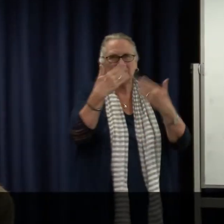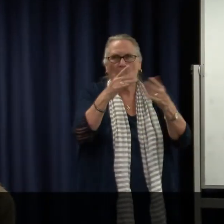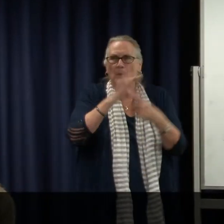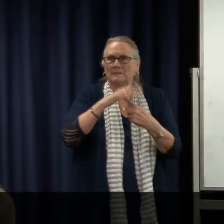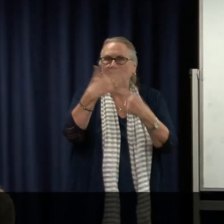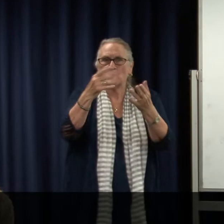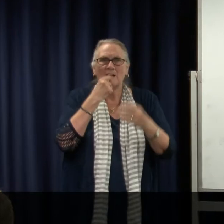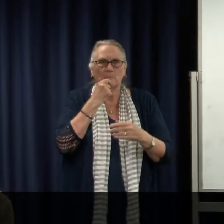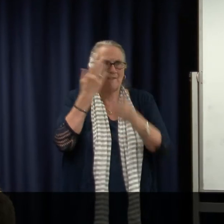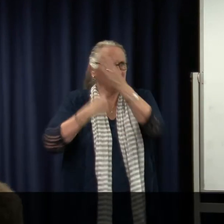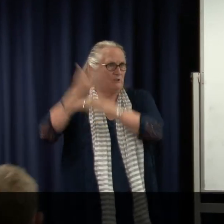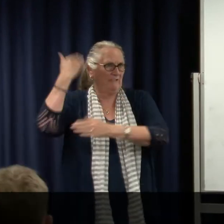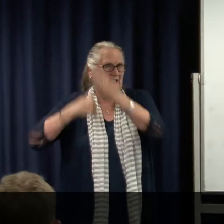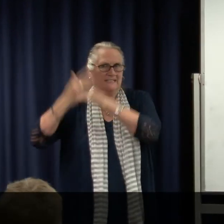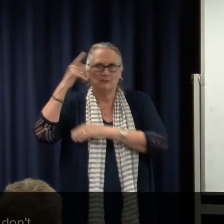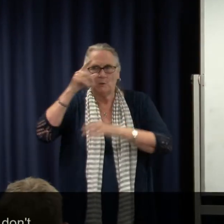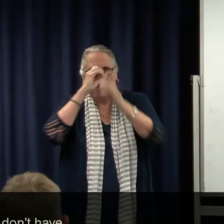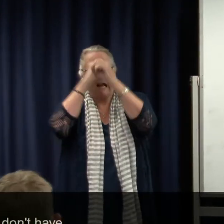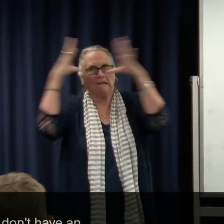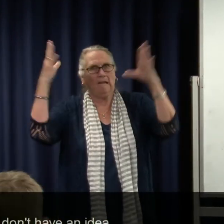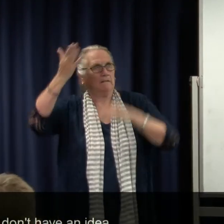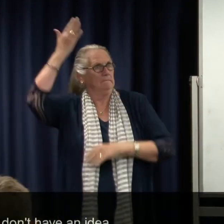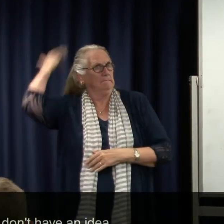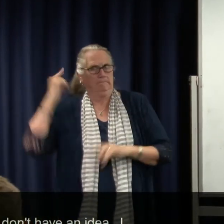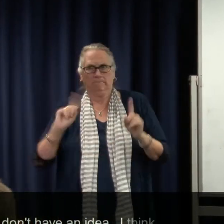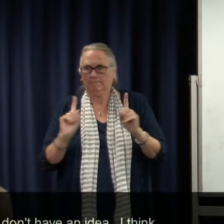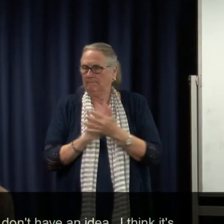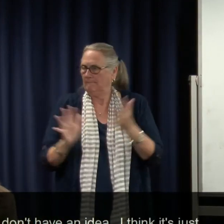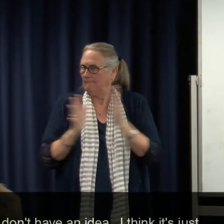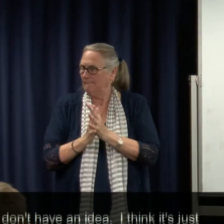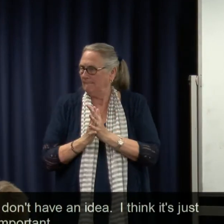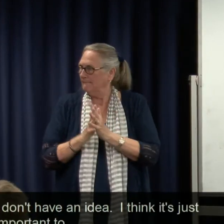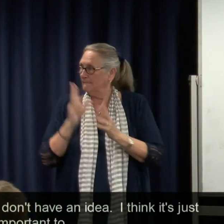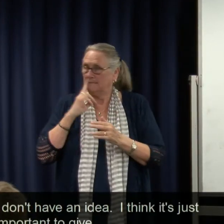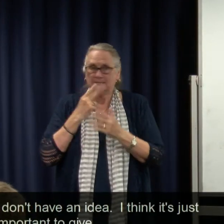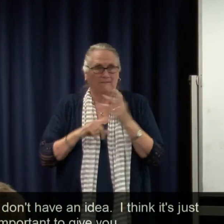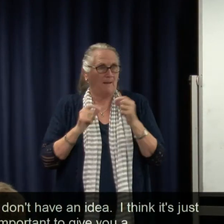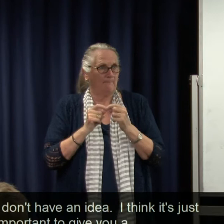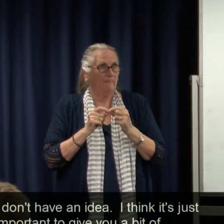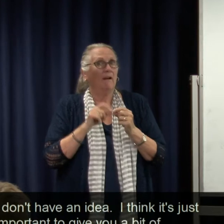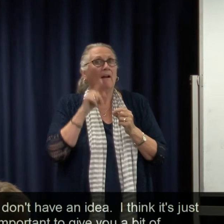I don't have an idea. I think it's just important to give you a bit of history, just so you can envision how it used to be.